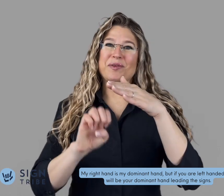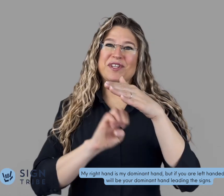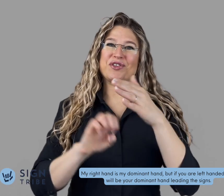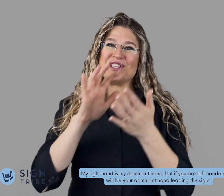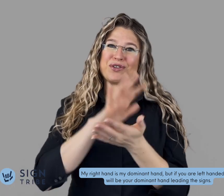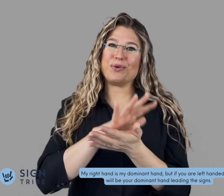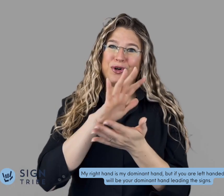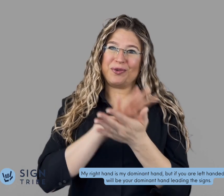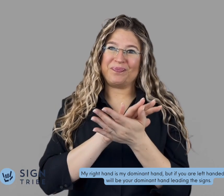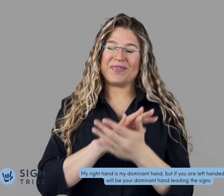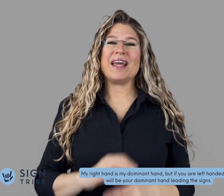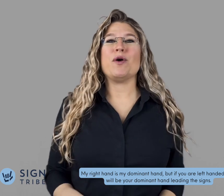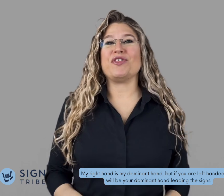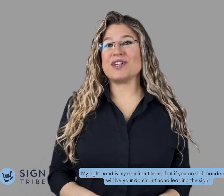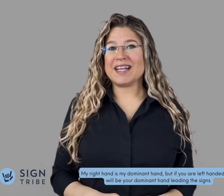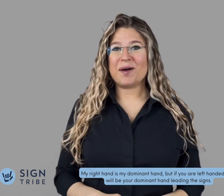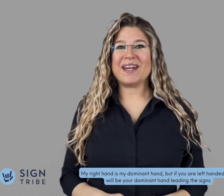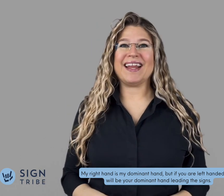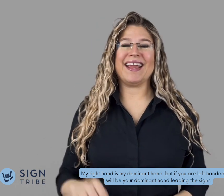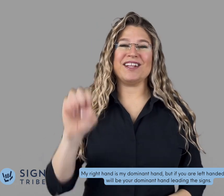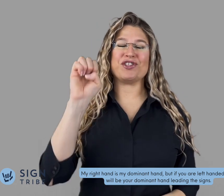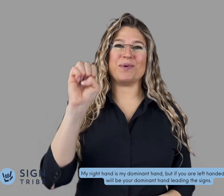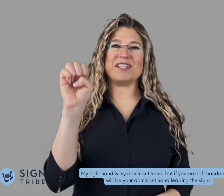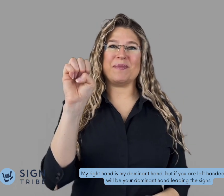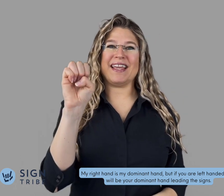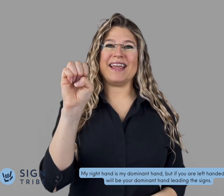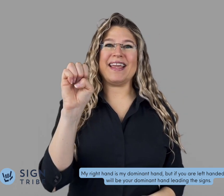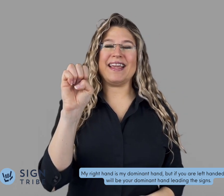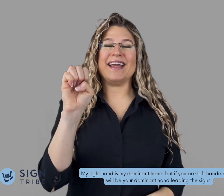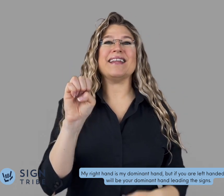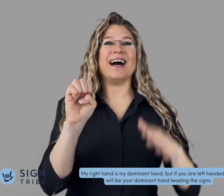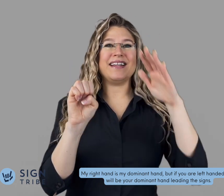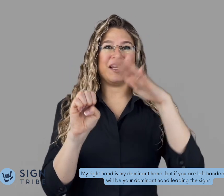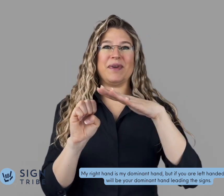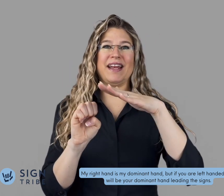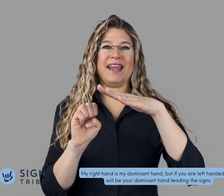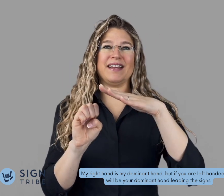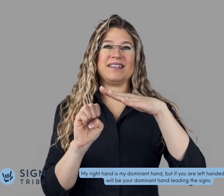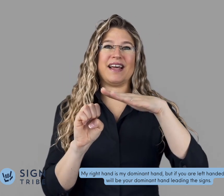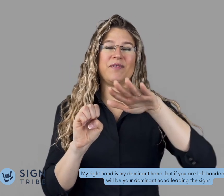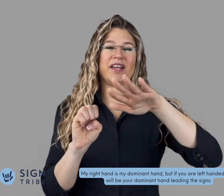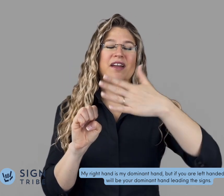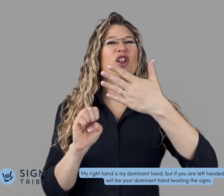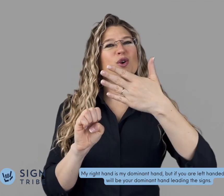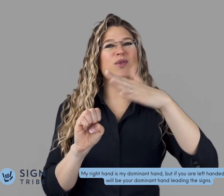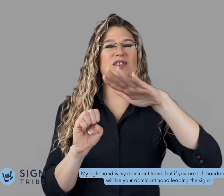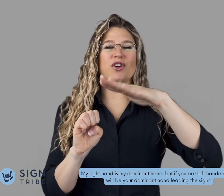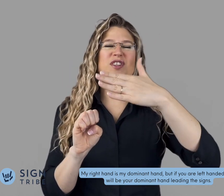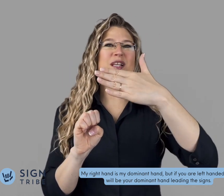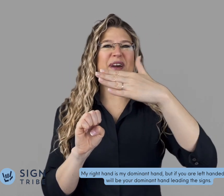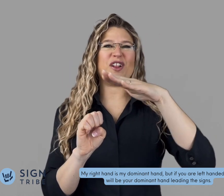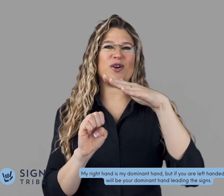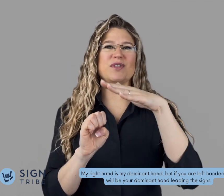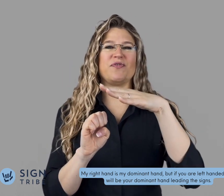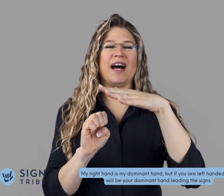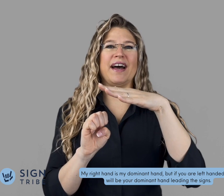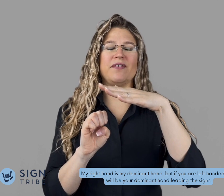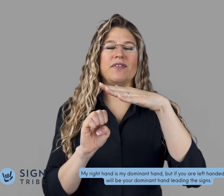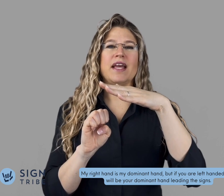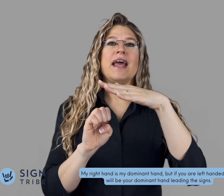Elementary school. With your dominant hand, you're going to make an E. Non-dominant hand, have like a closed or semi-closed 5. And